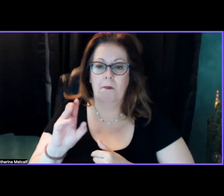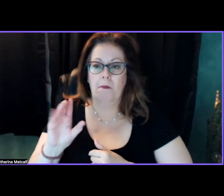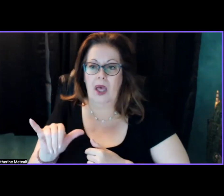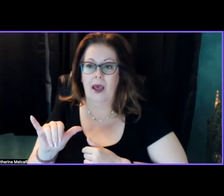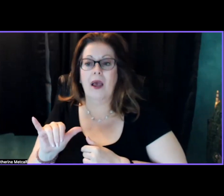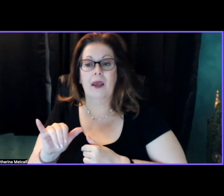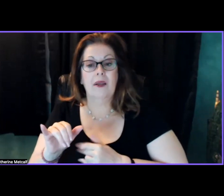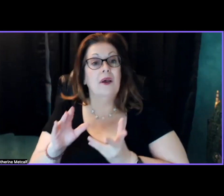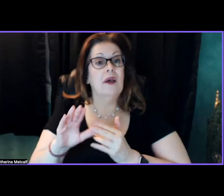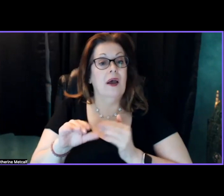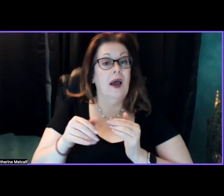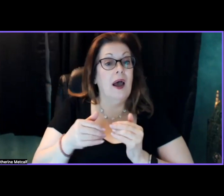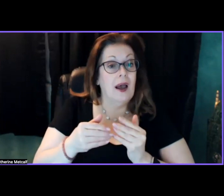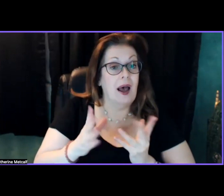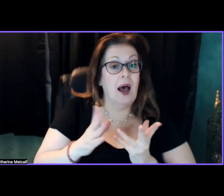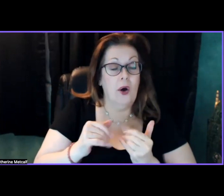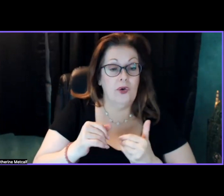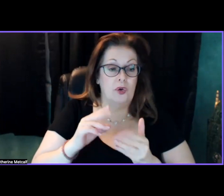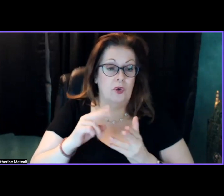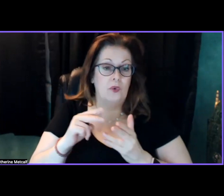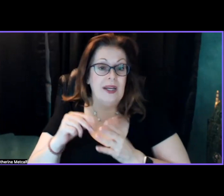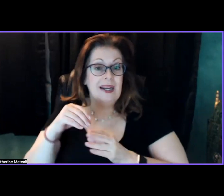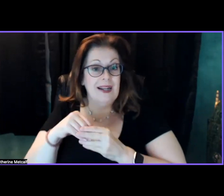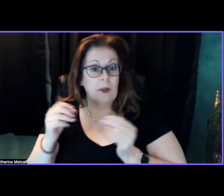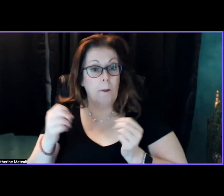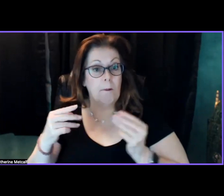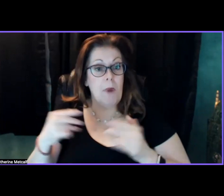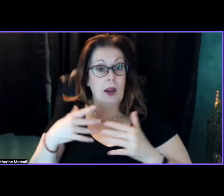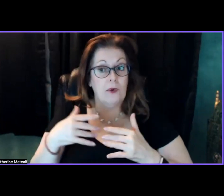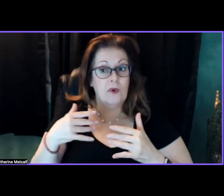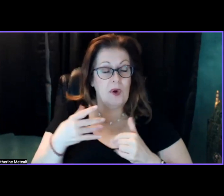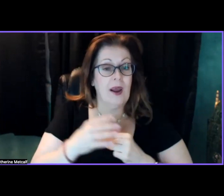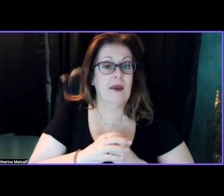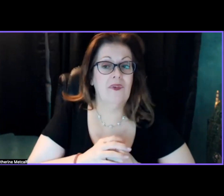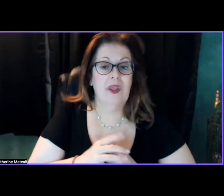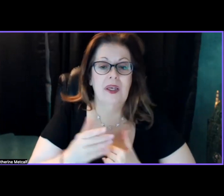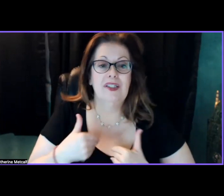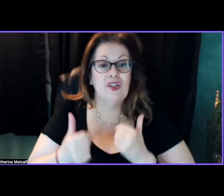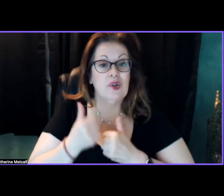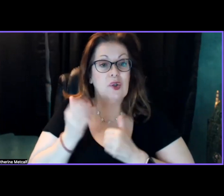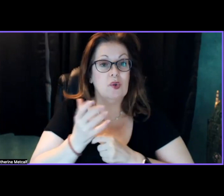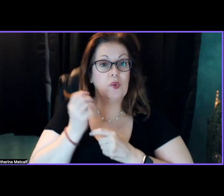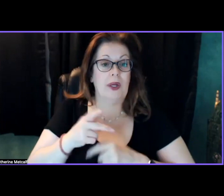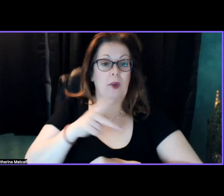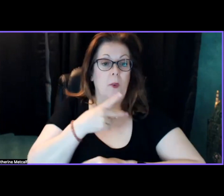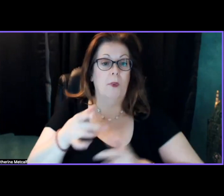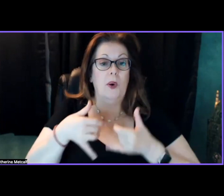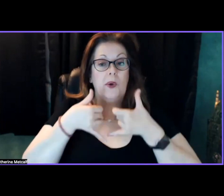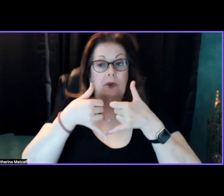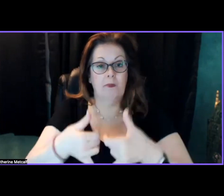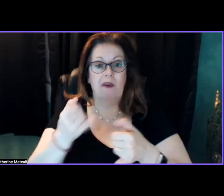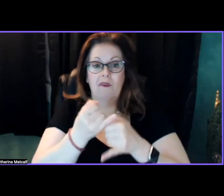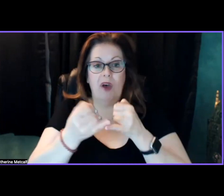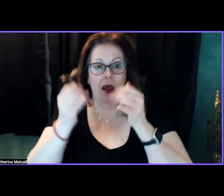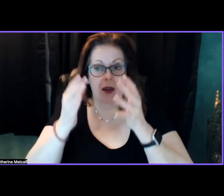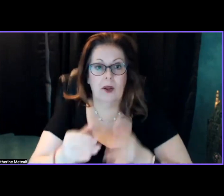and Rue from Paper Nautilus. She's the youngest ever winner of the 2022 Etel Adnan Poetry Prize and a finalist for the